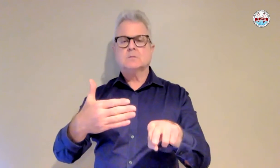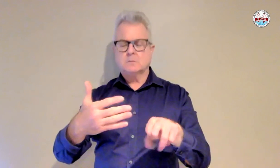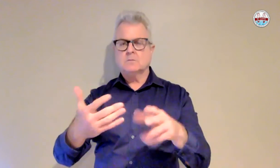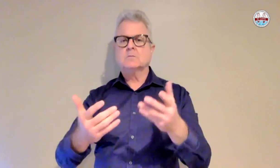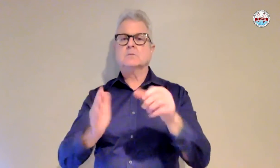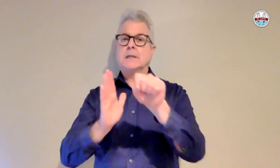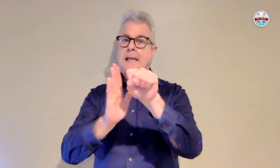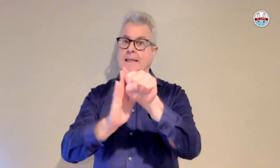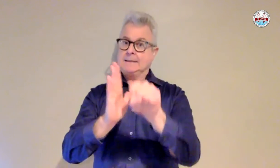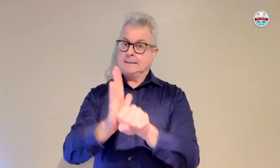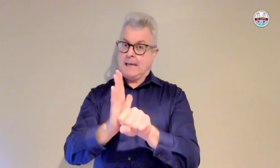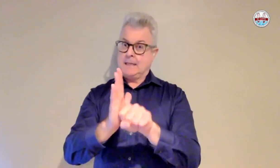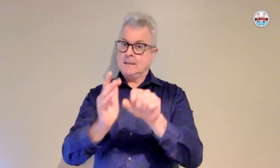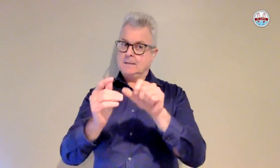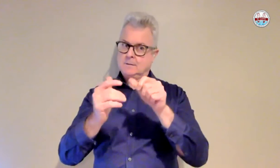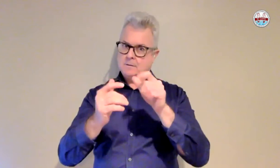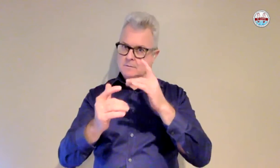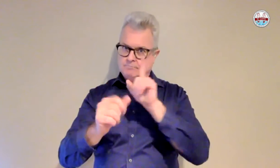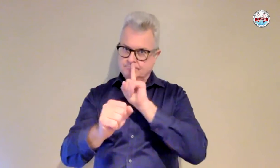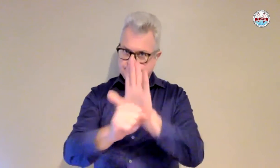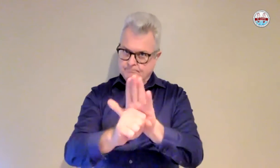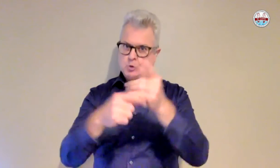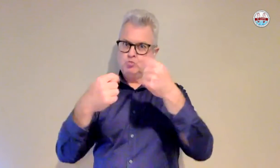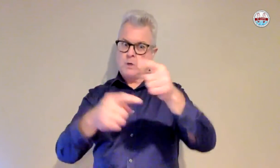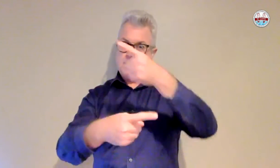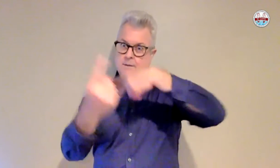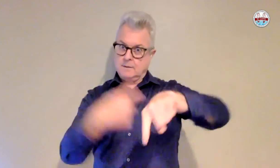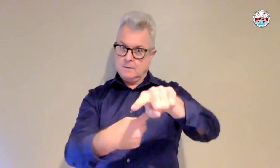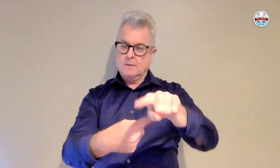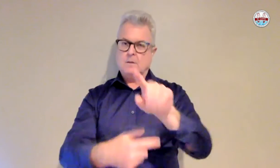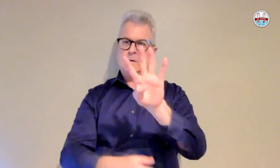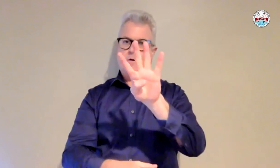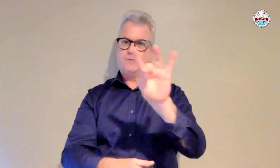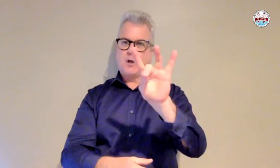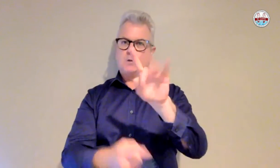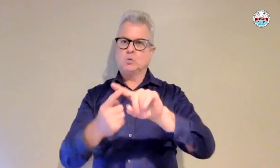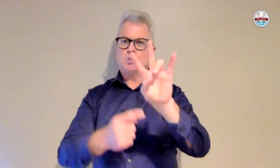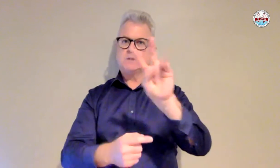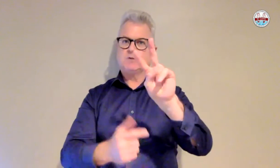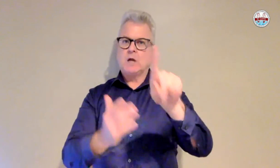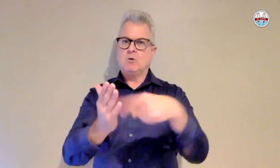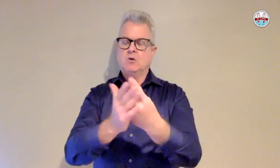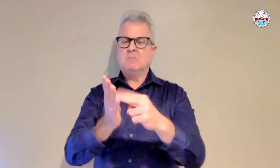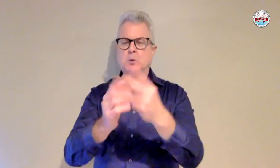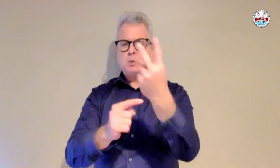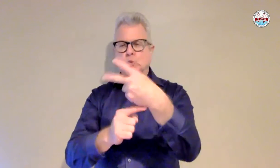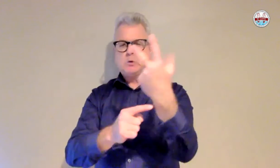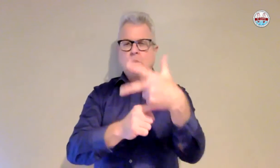Now for your test results. Those tests that are done by the Rhode Island Department of Health will be provided